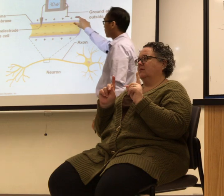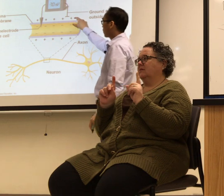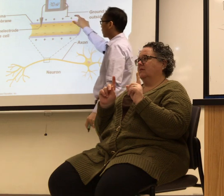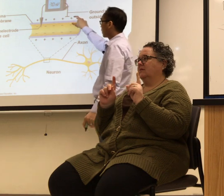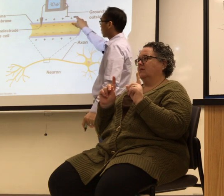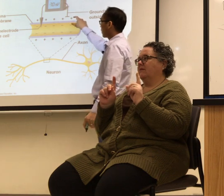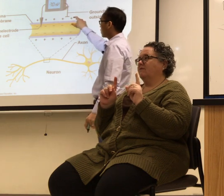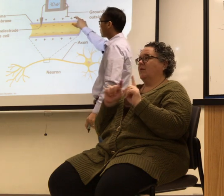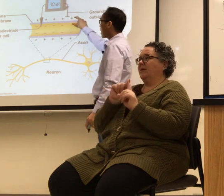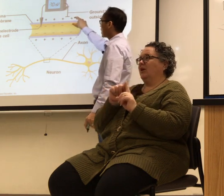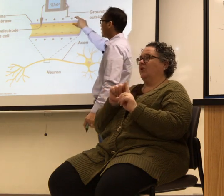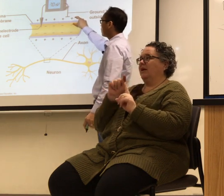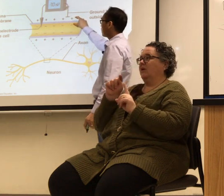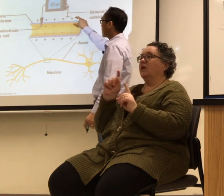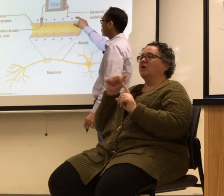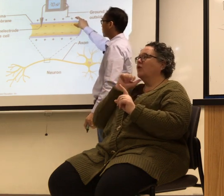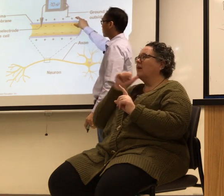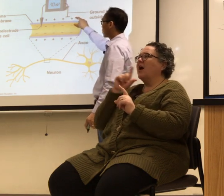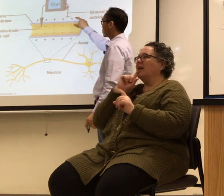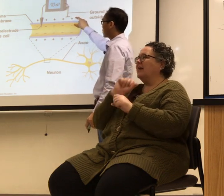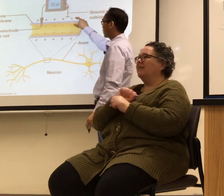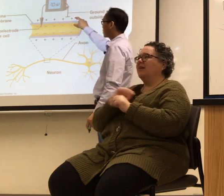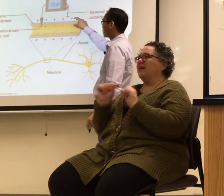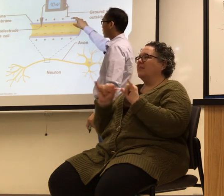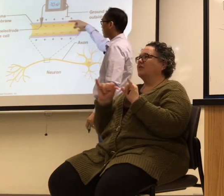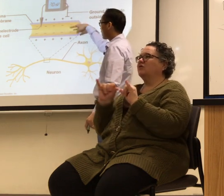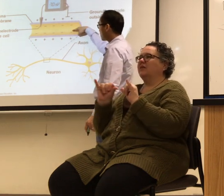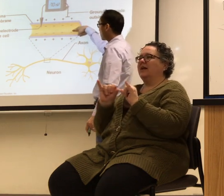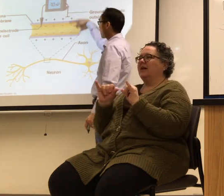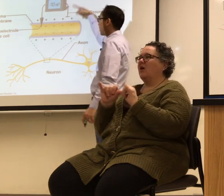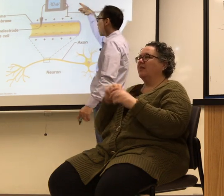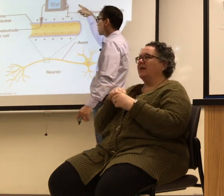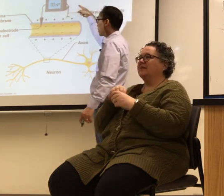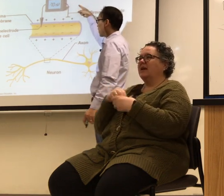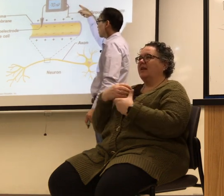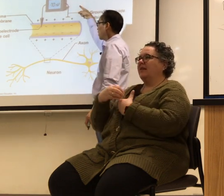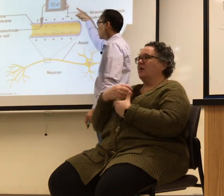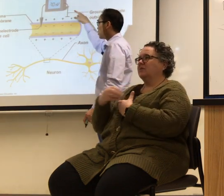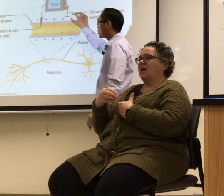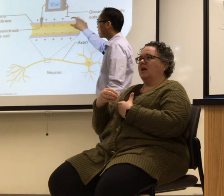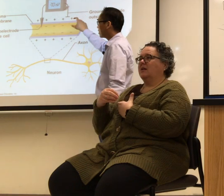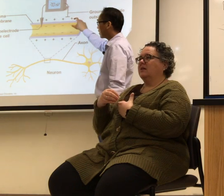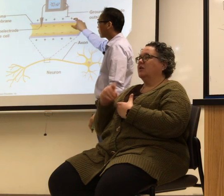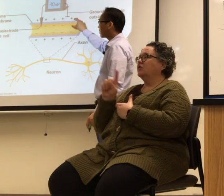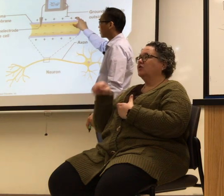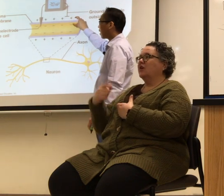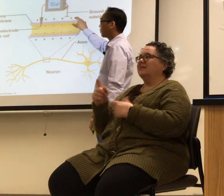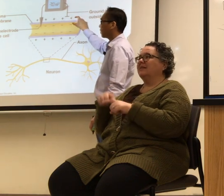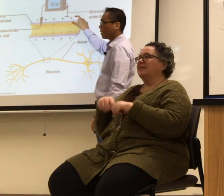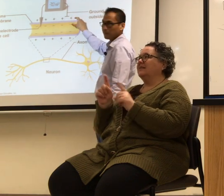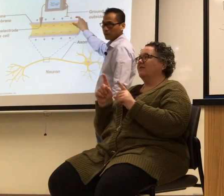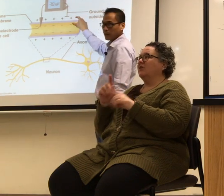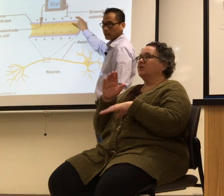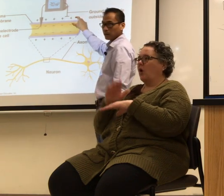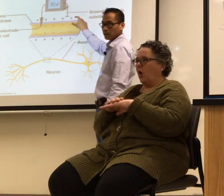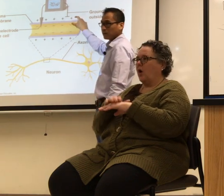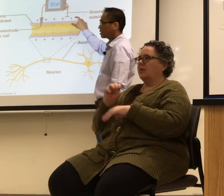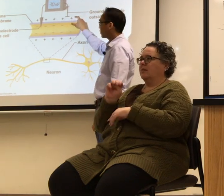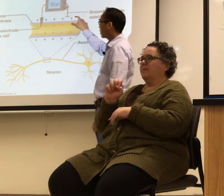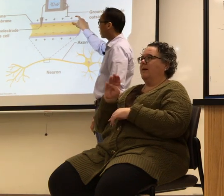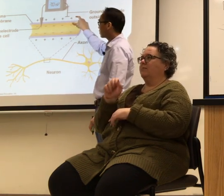from here to here. I mean, you're not even measuring the charge difference on the inside and the outside, just the difference on the